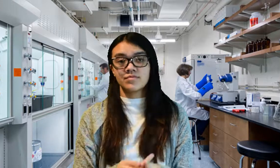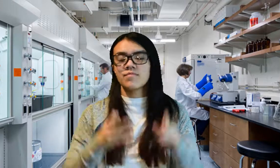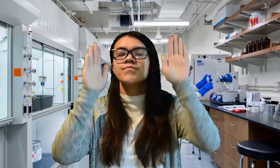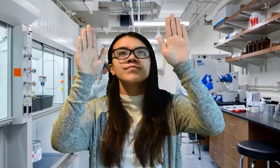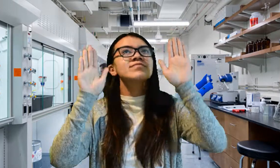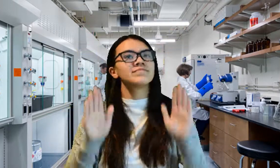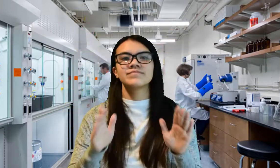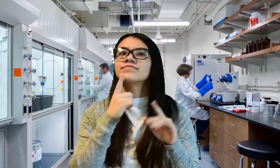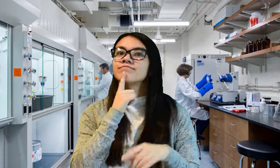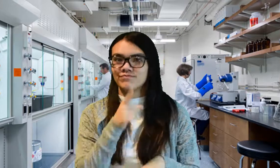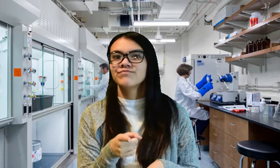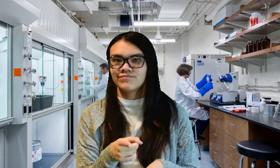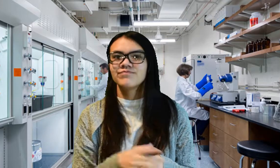amazing.